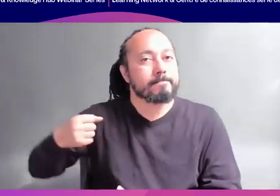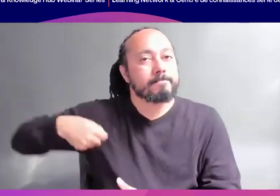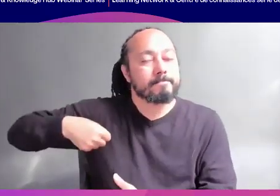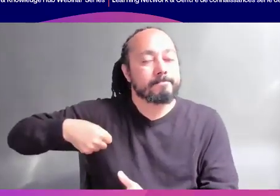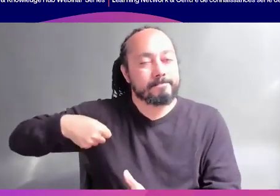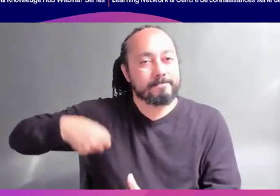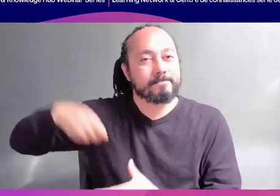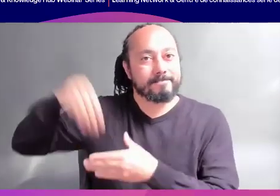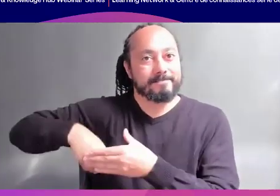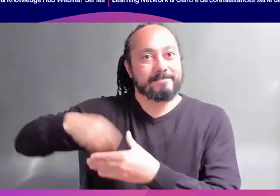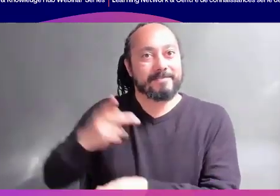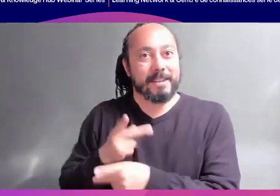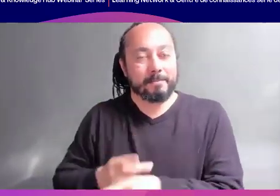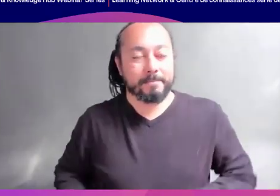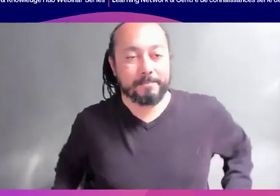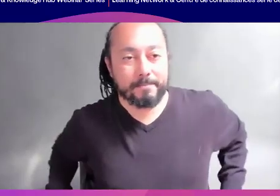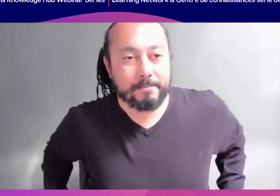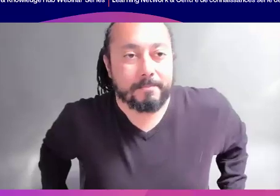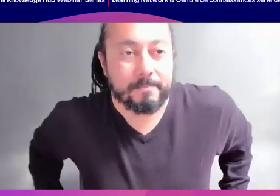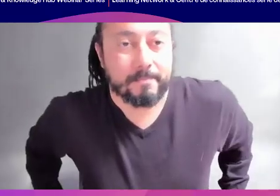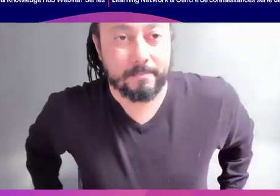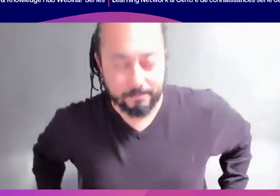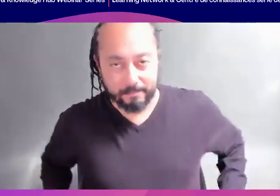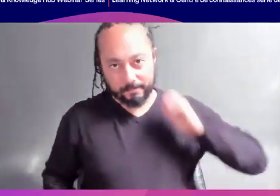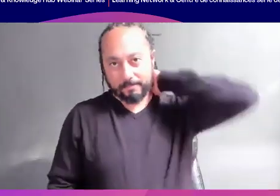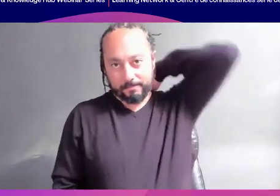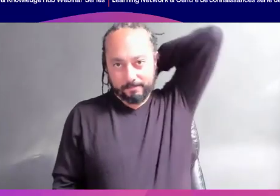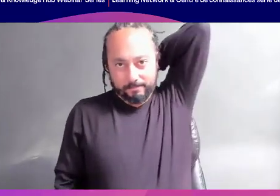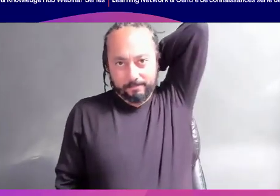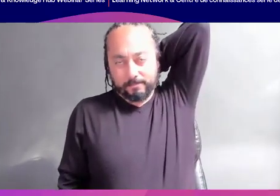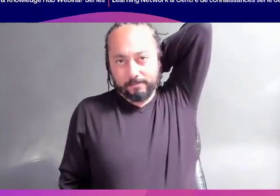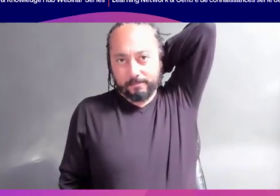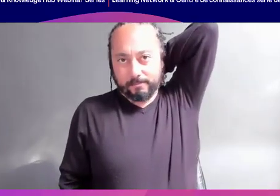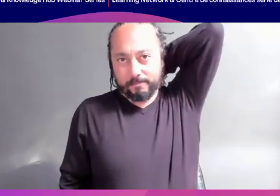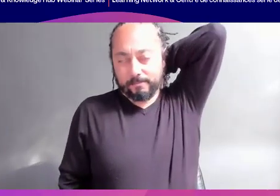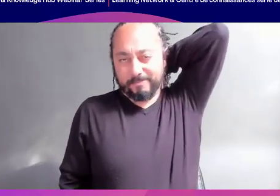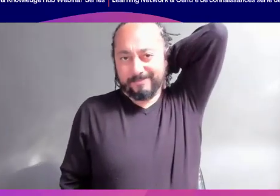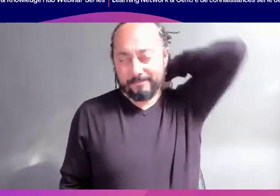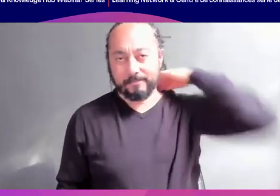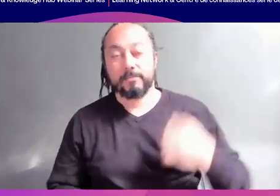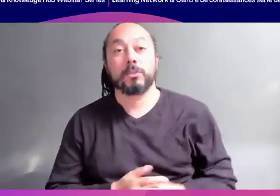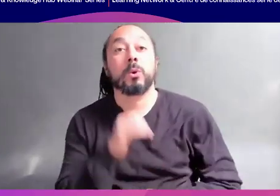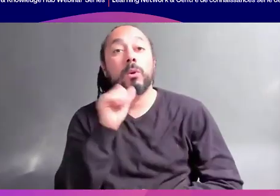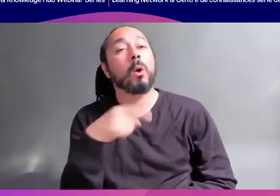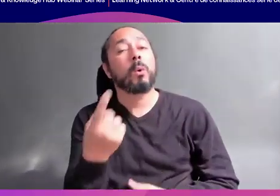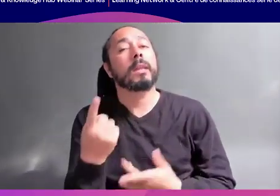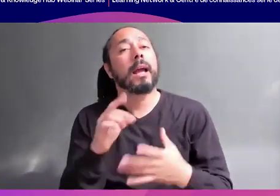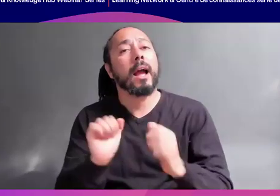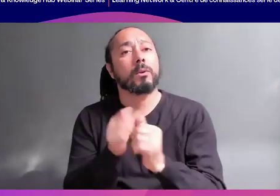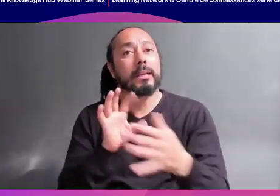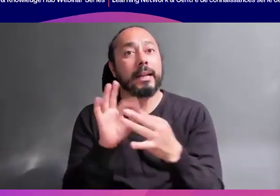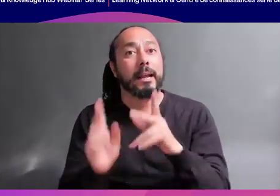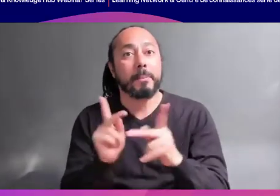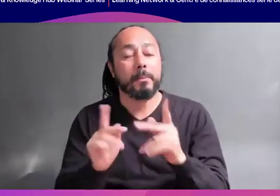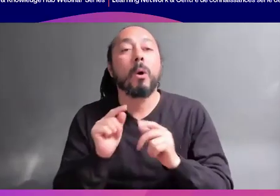of things we had to think about how to actually not just connect people, but also deliver the